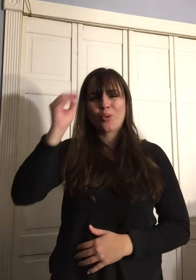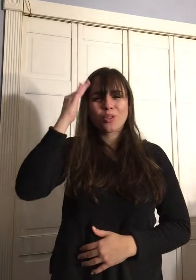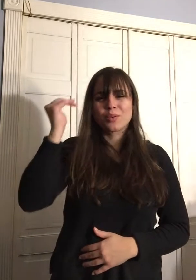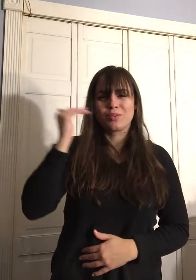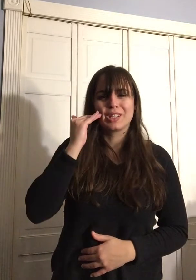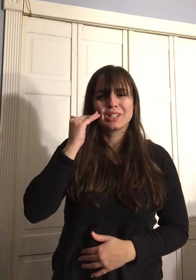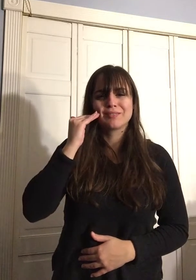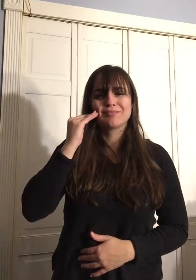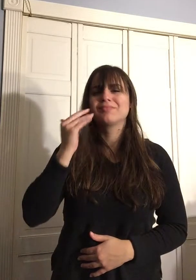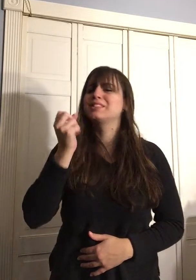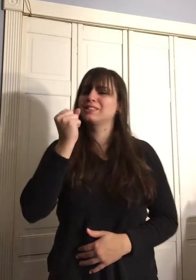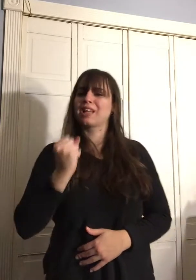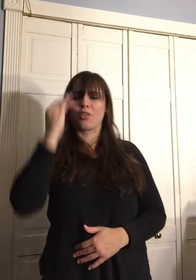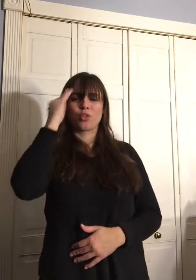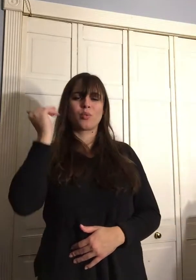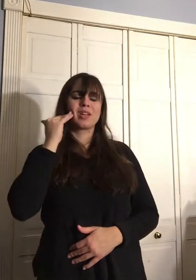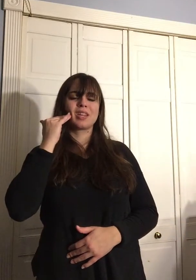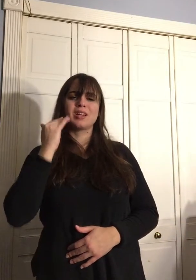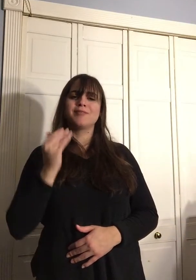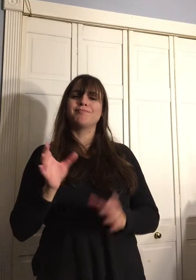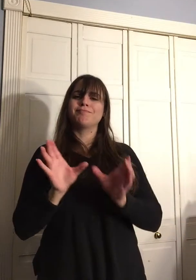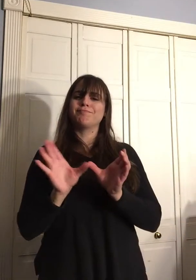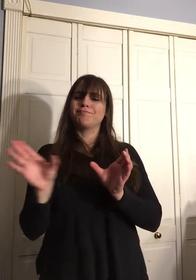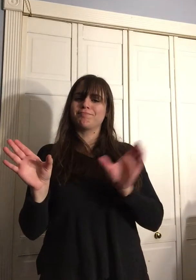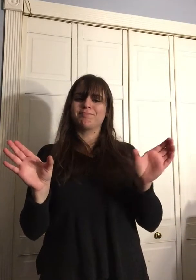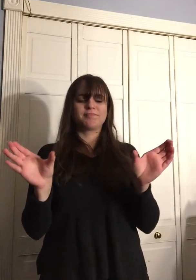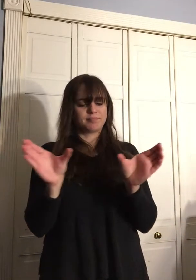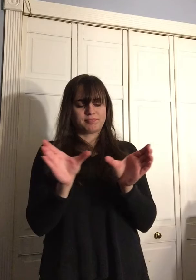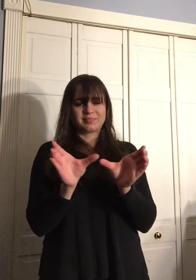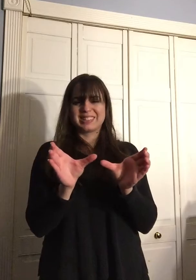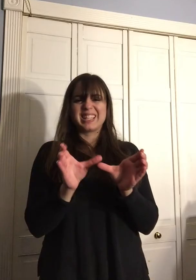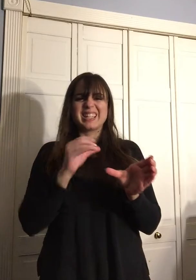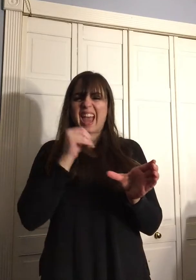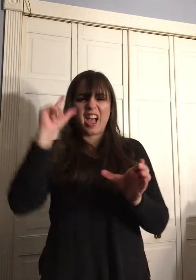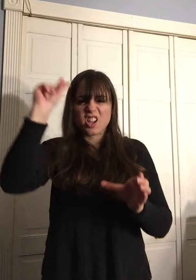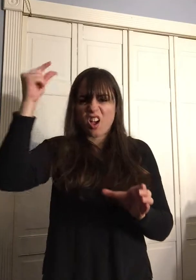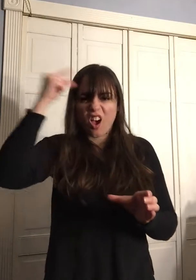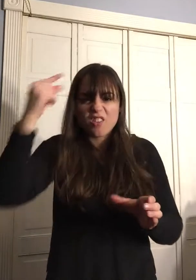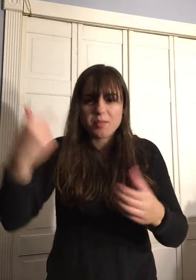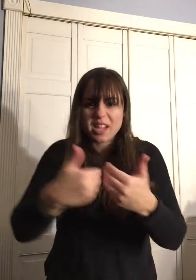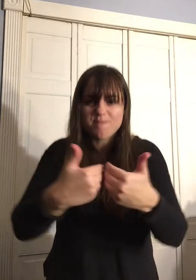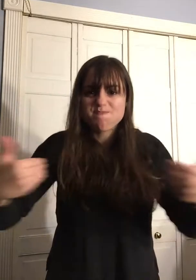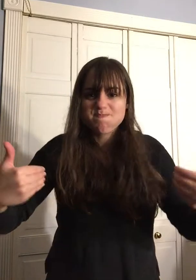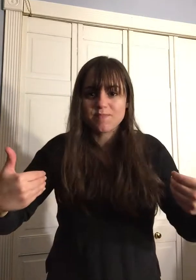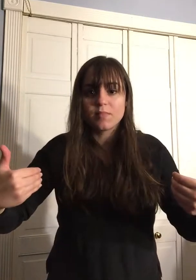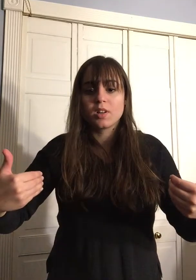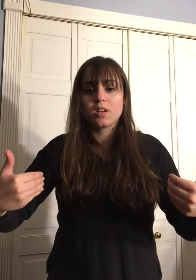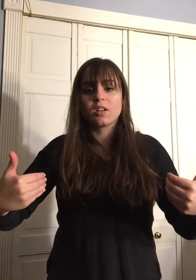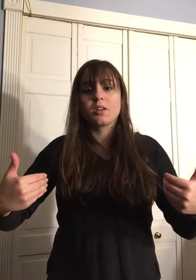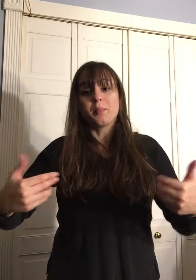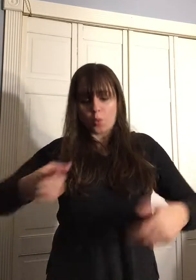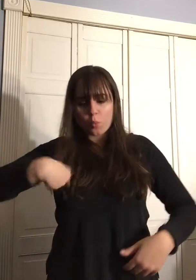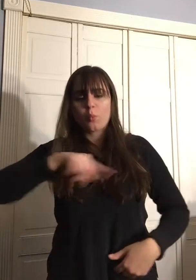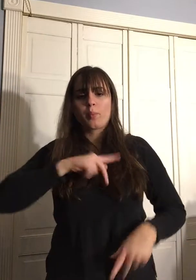that I remember of the North Korea. Humans just like us. North Koreans and